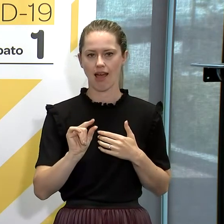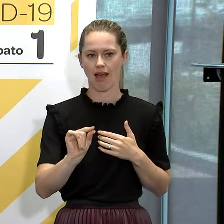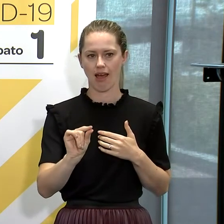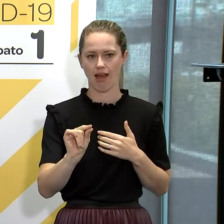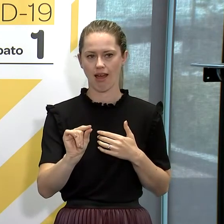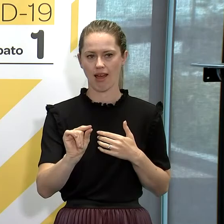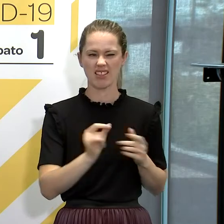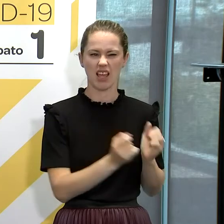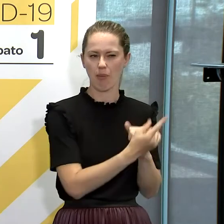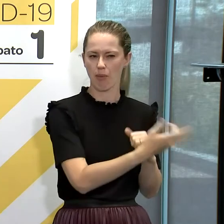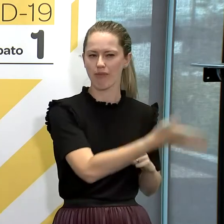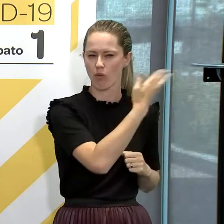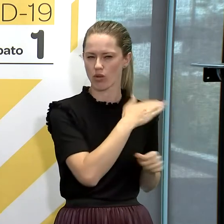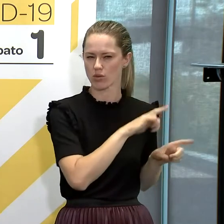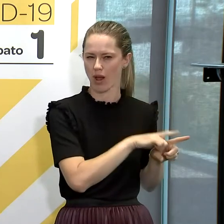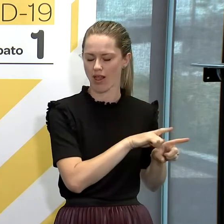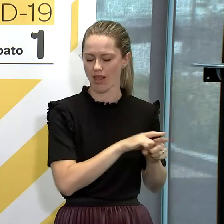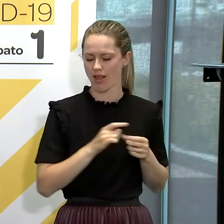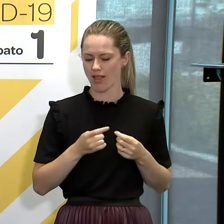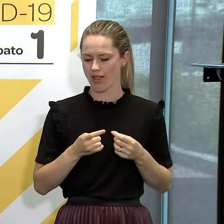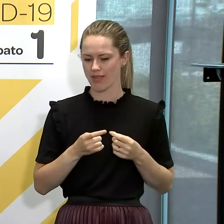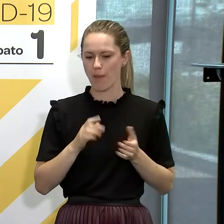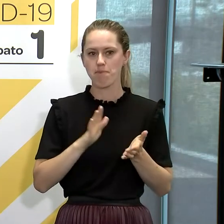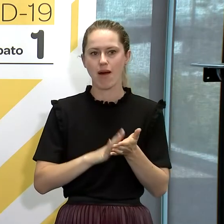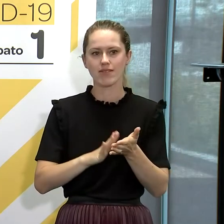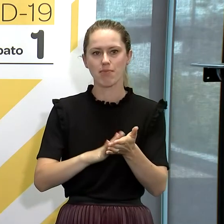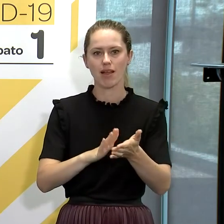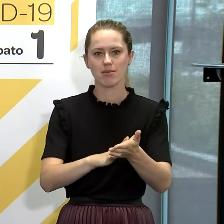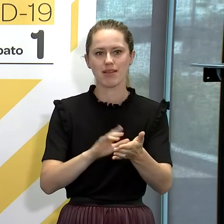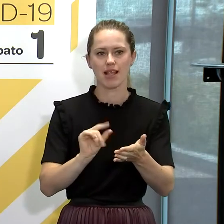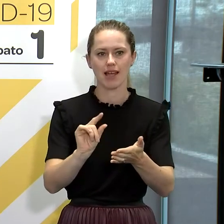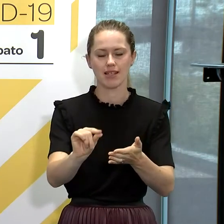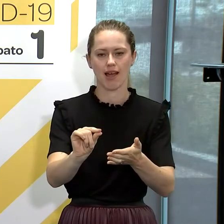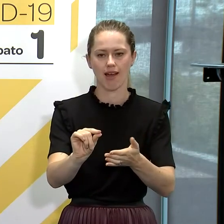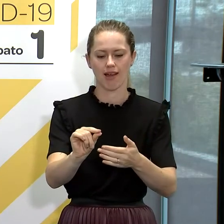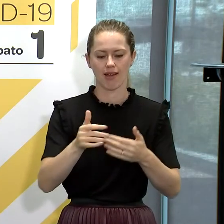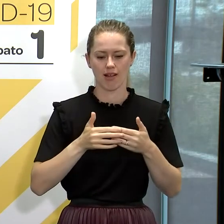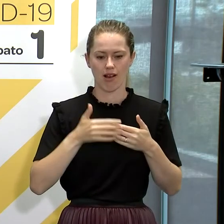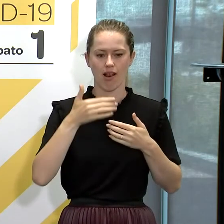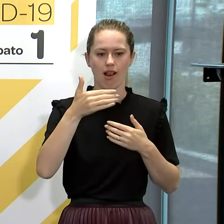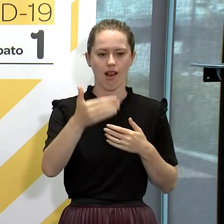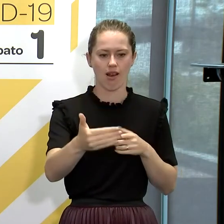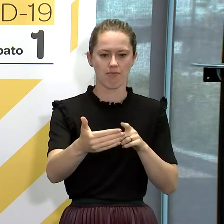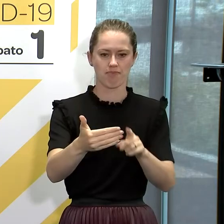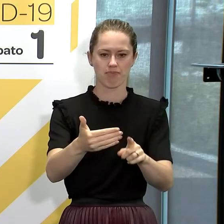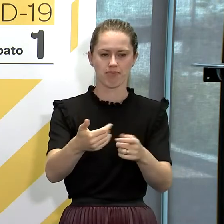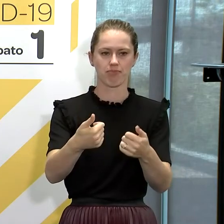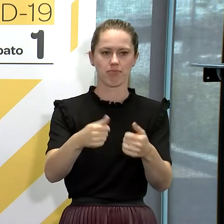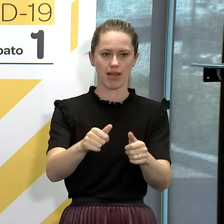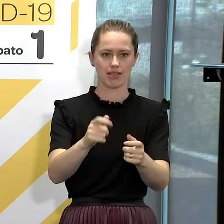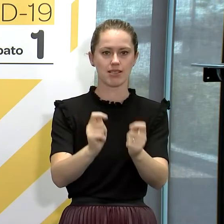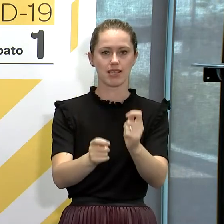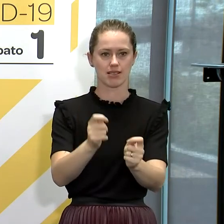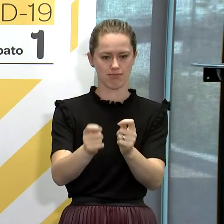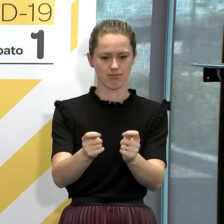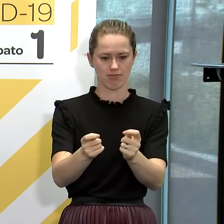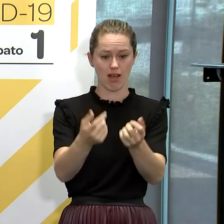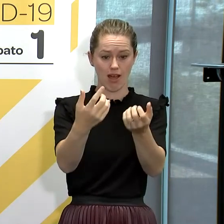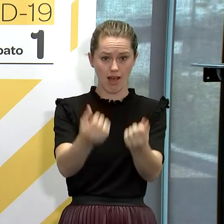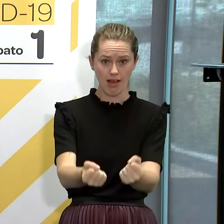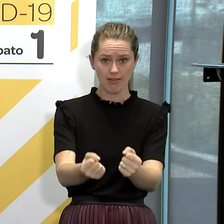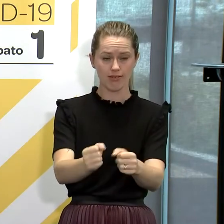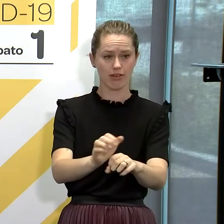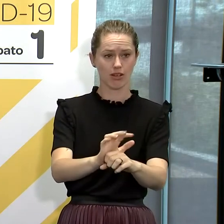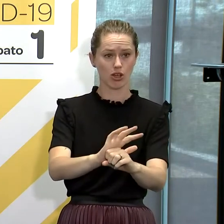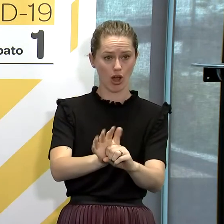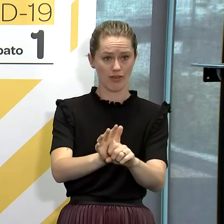this with some of our historic cases, some months later, for some reason, they have presented for testing and a positive